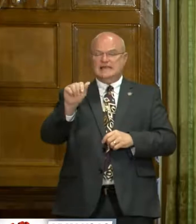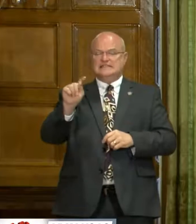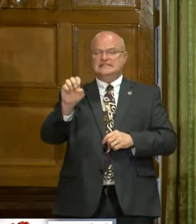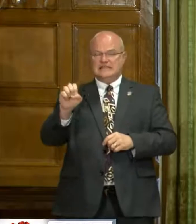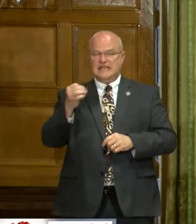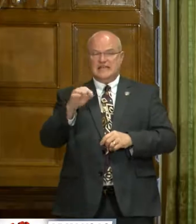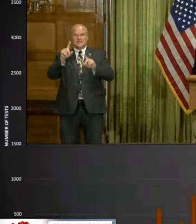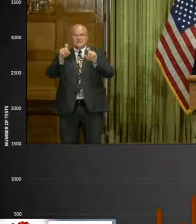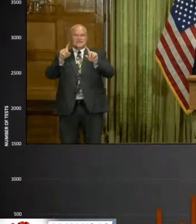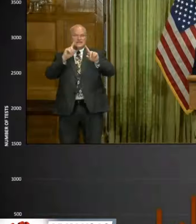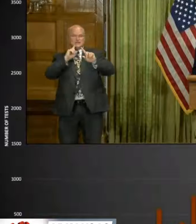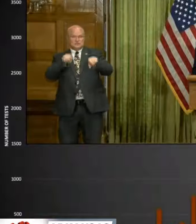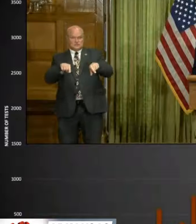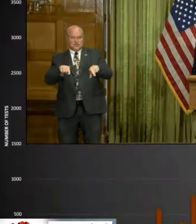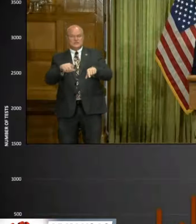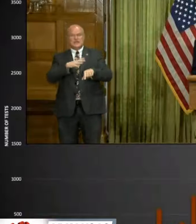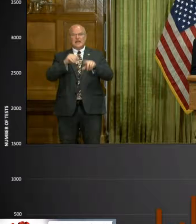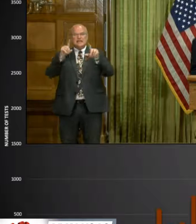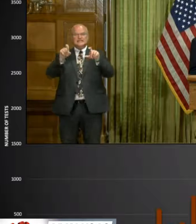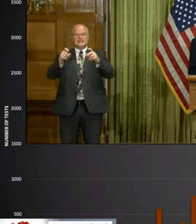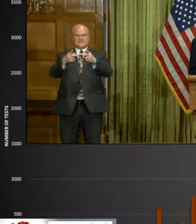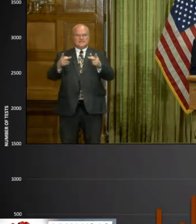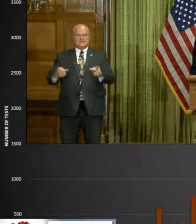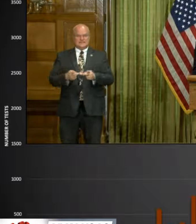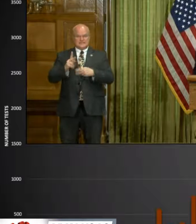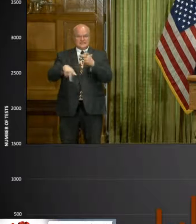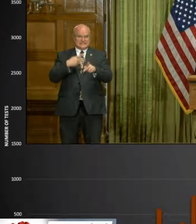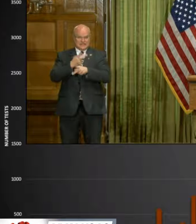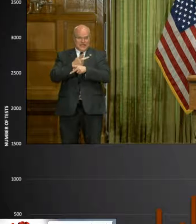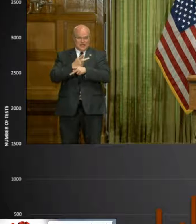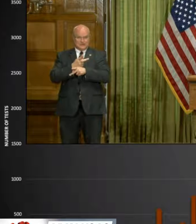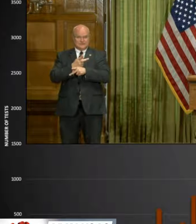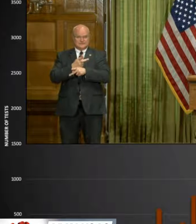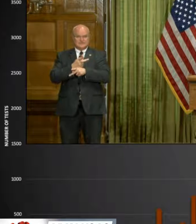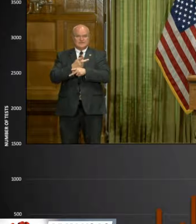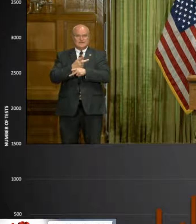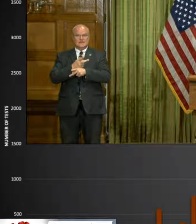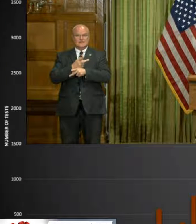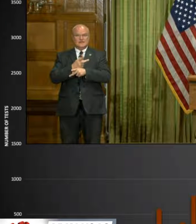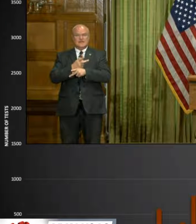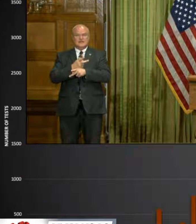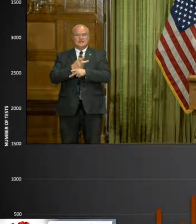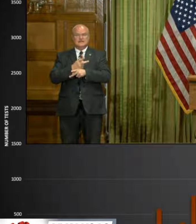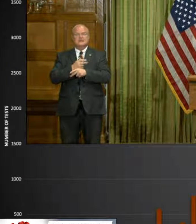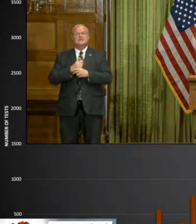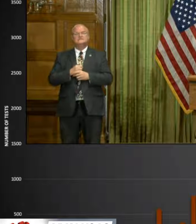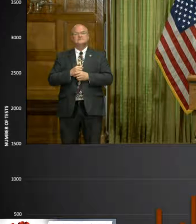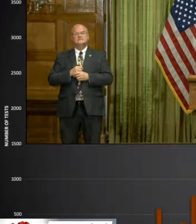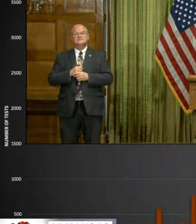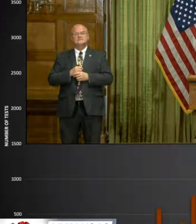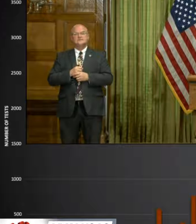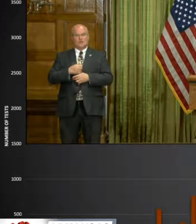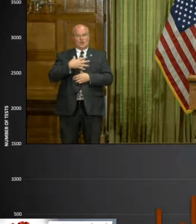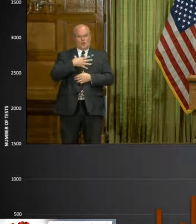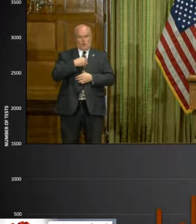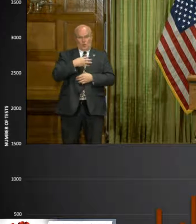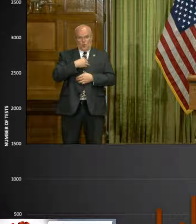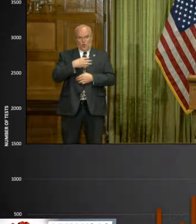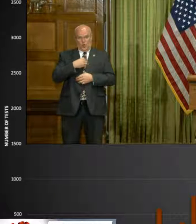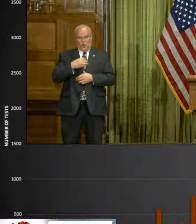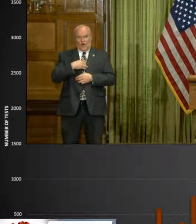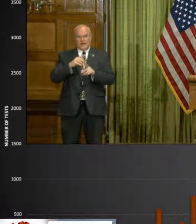of test result and testing facility type. In the white is